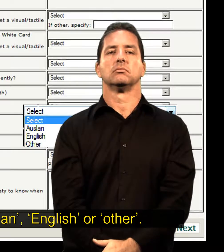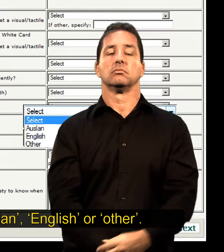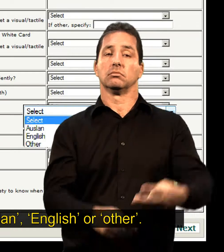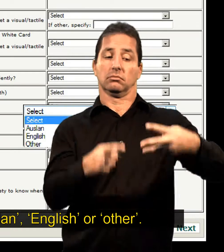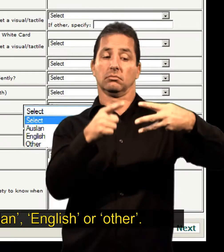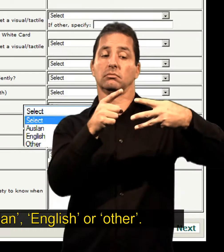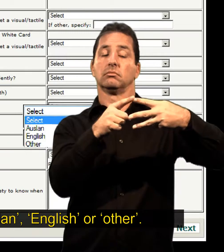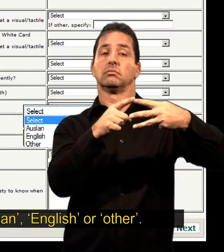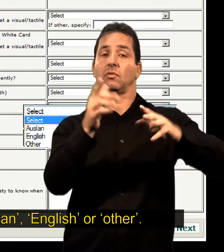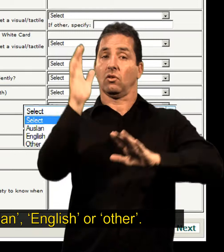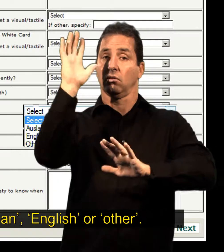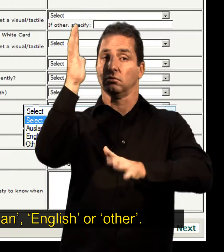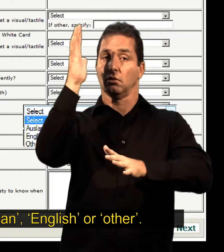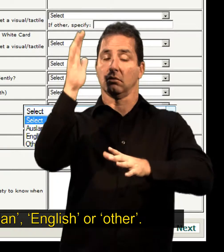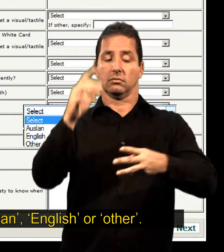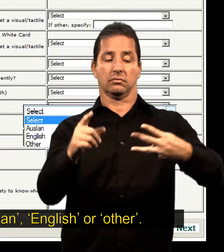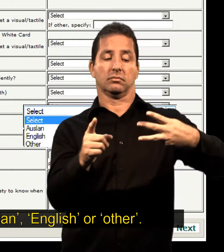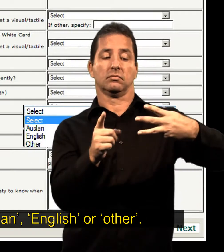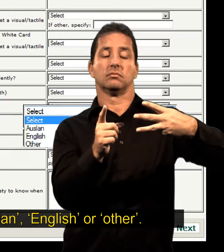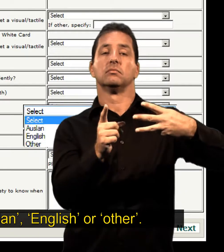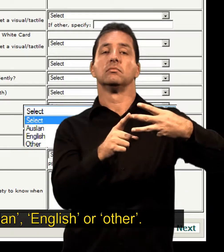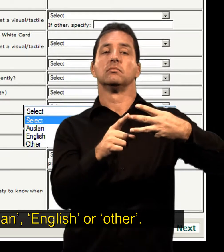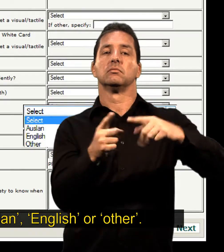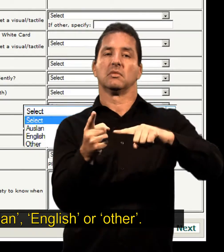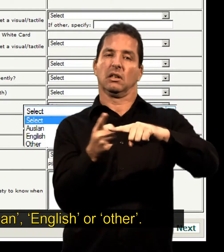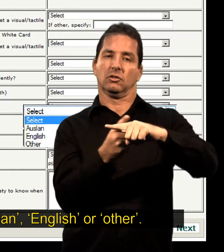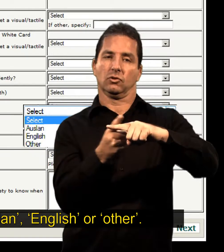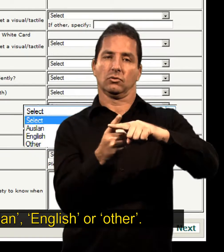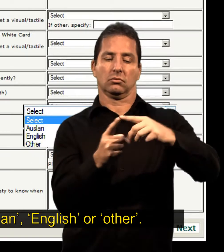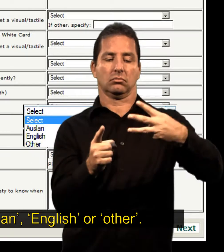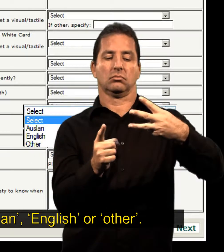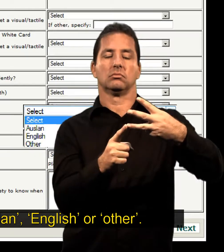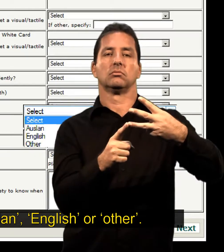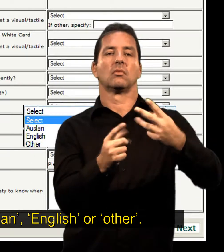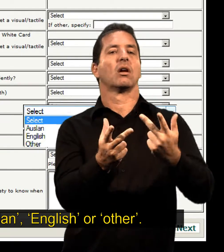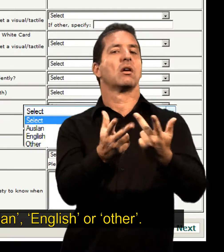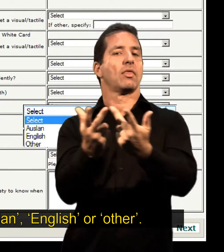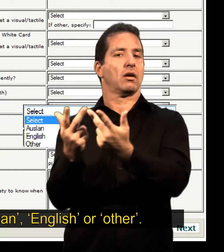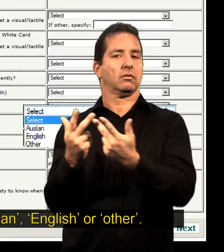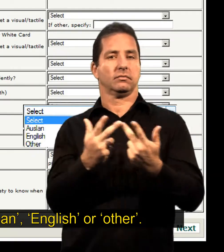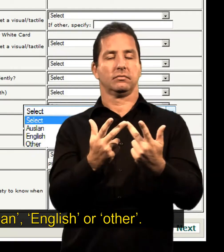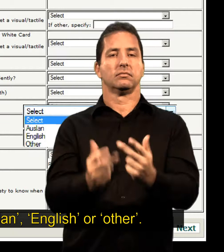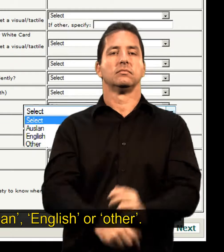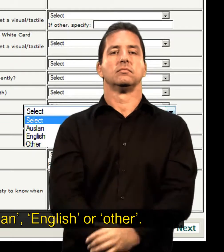Please select Auslan, English, or other.